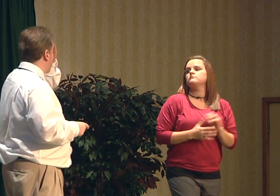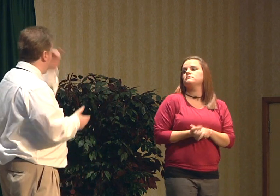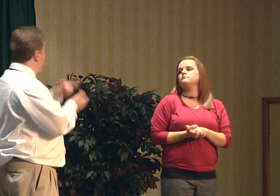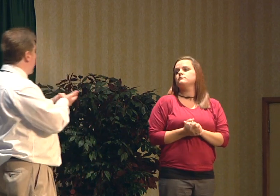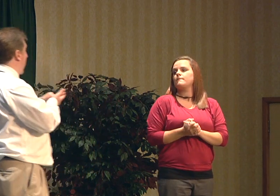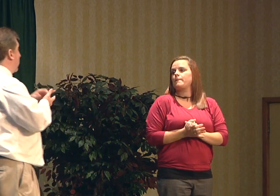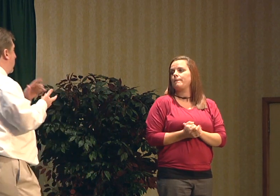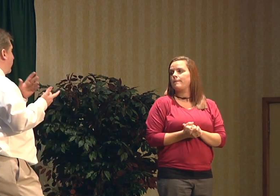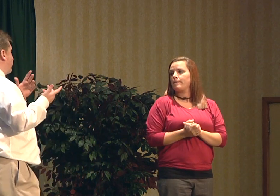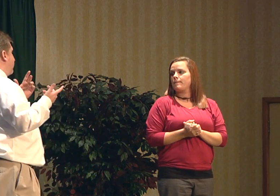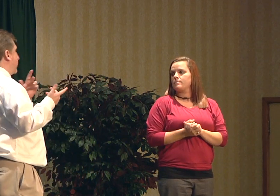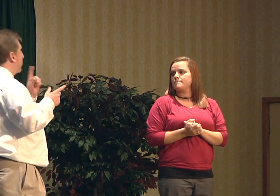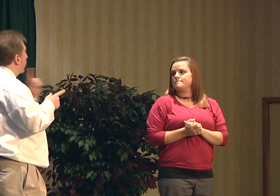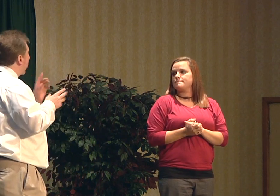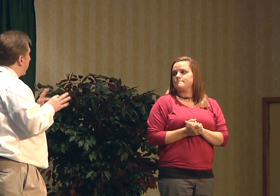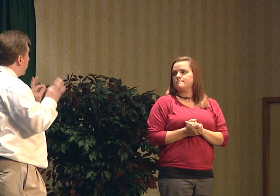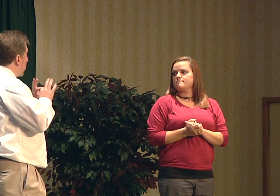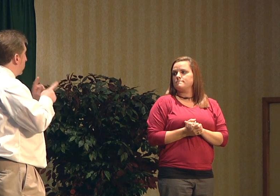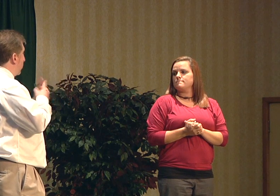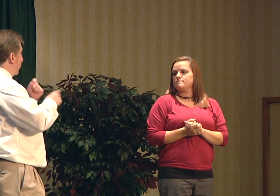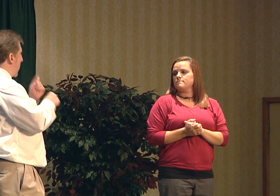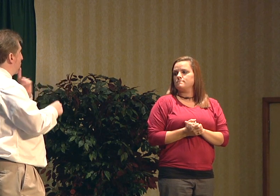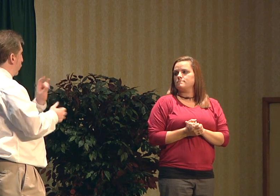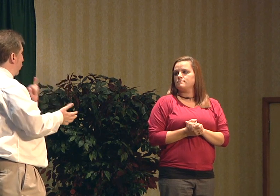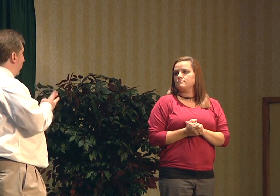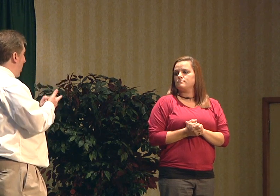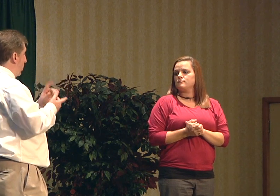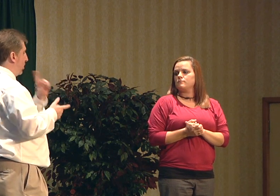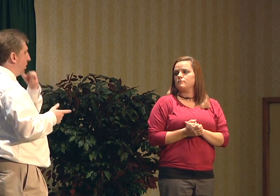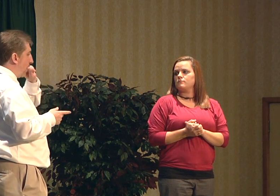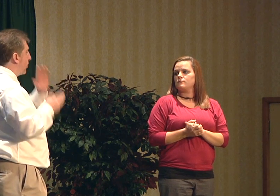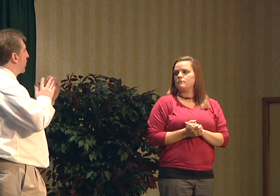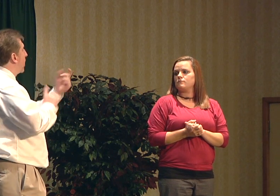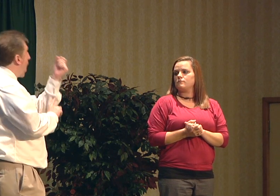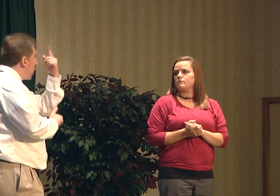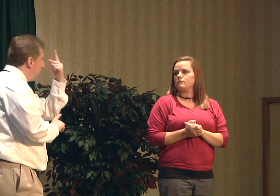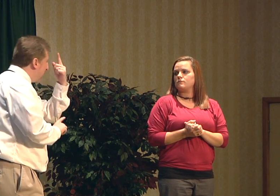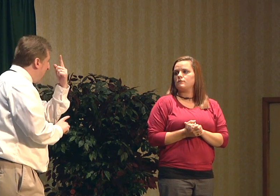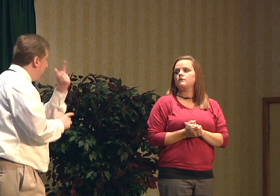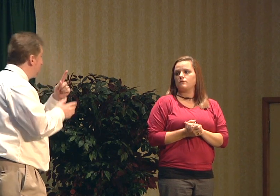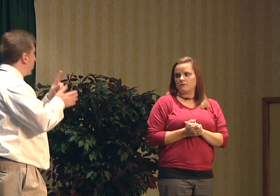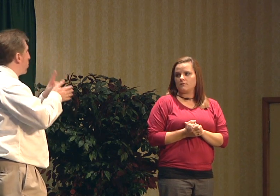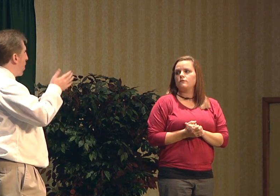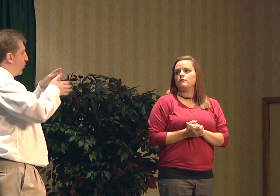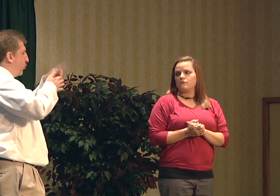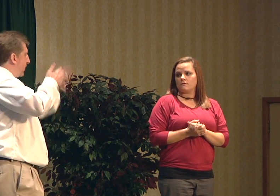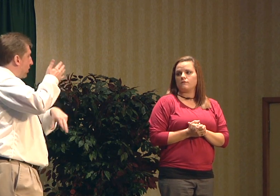We haven't decided that yet, but we know that it's really important to make sure that the deaf community understands